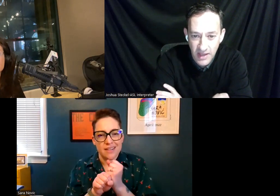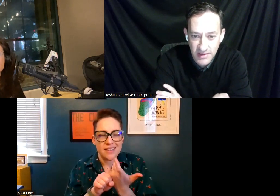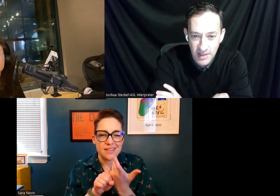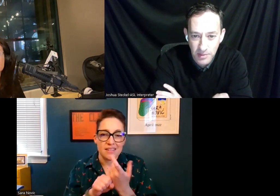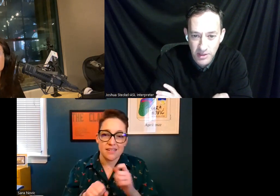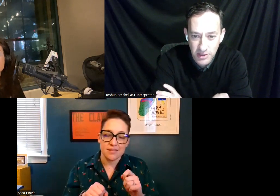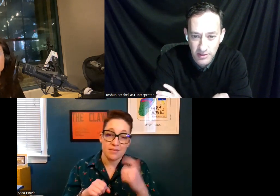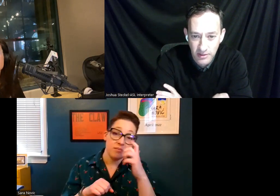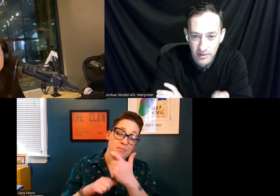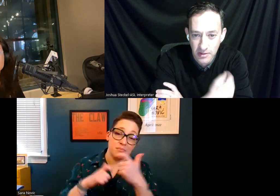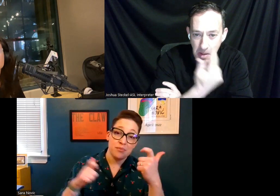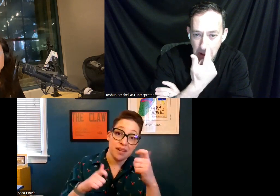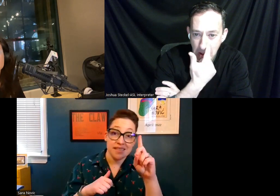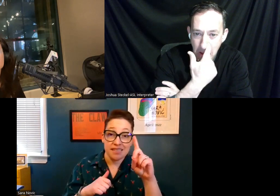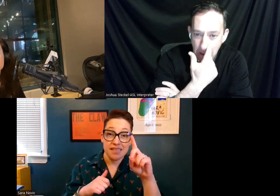that separation